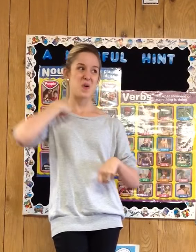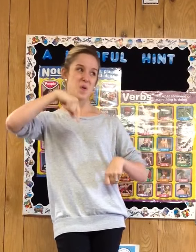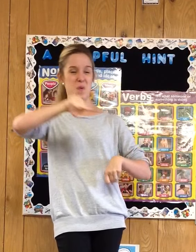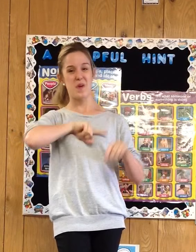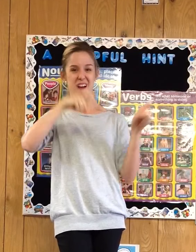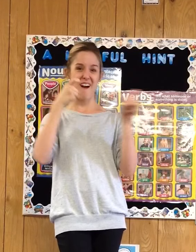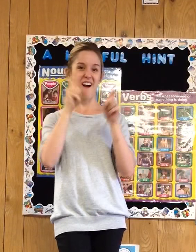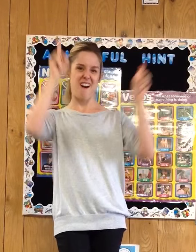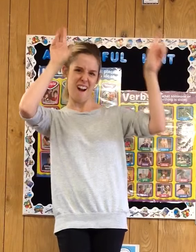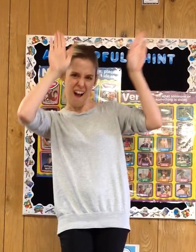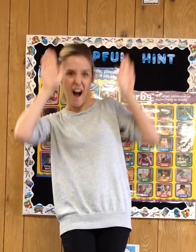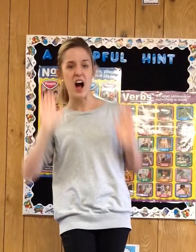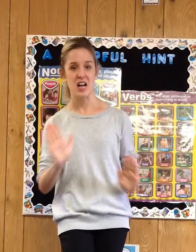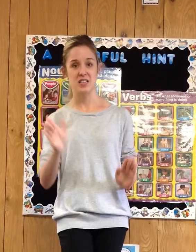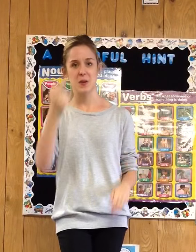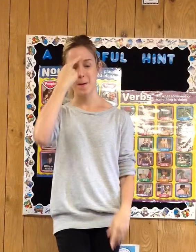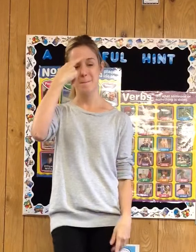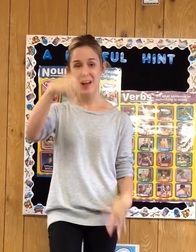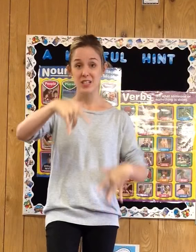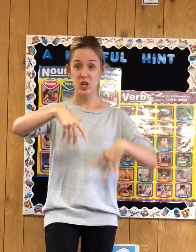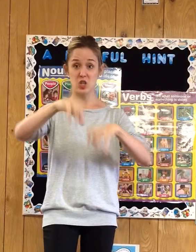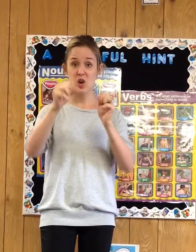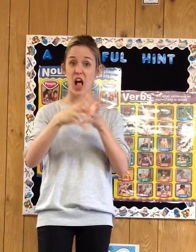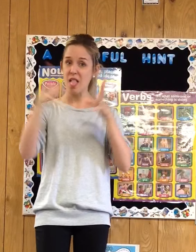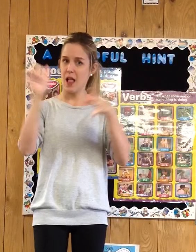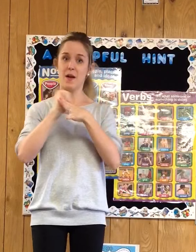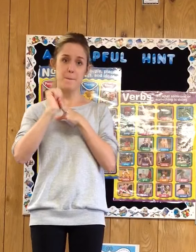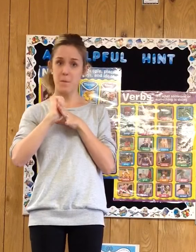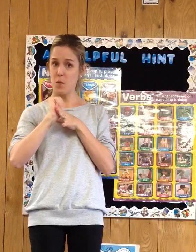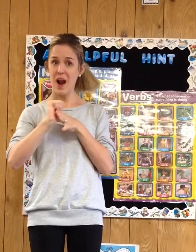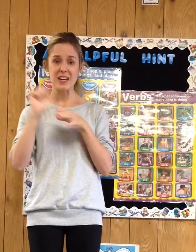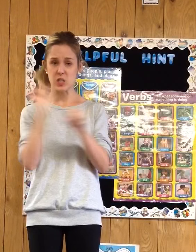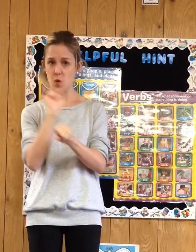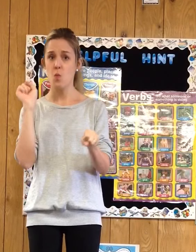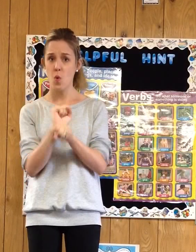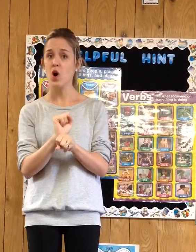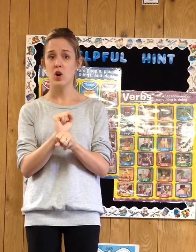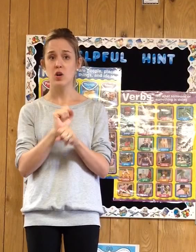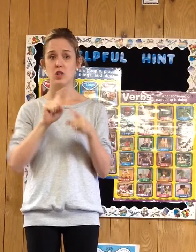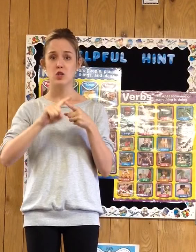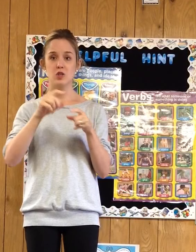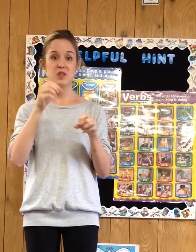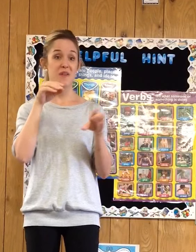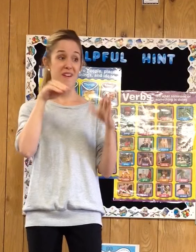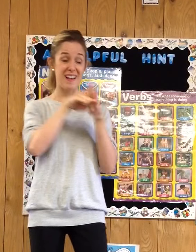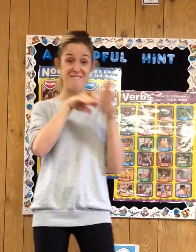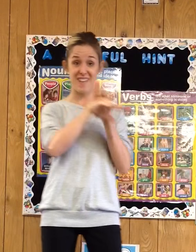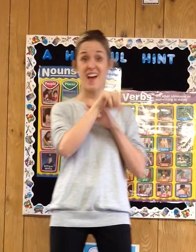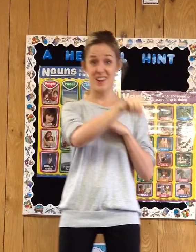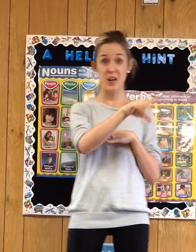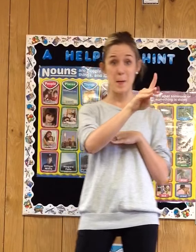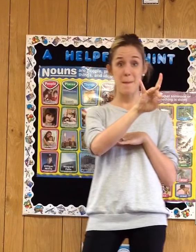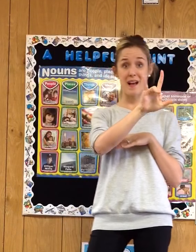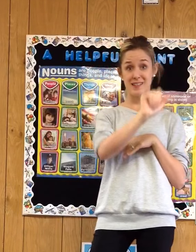rock. Because it took a lot of crafty work to infect this bacterium. Here's what had to